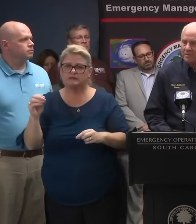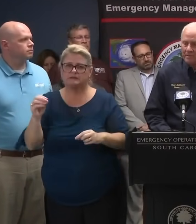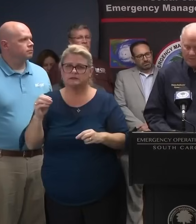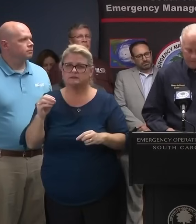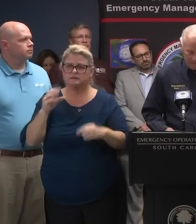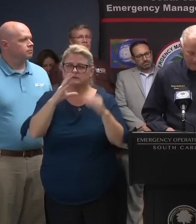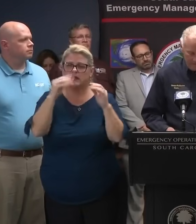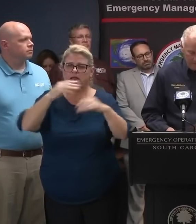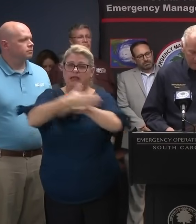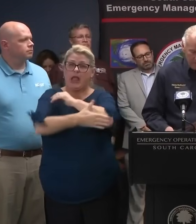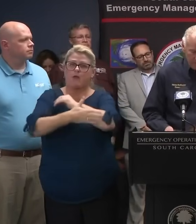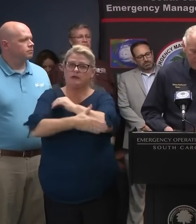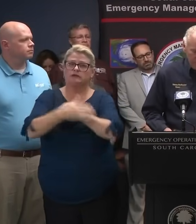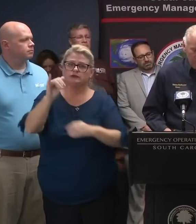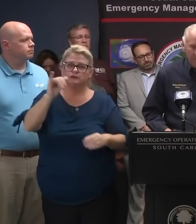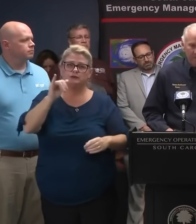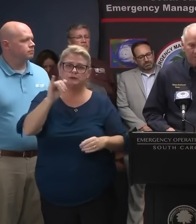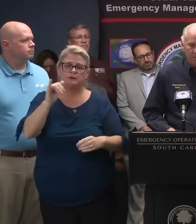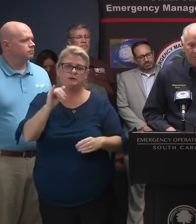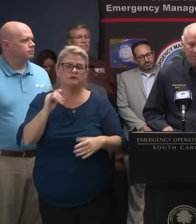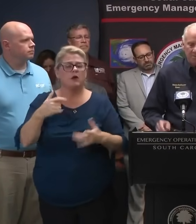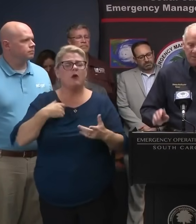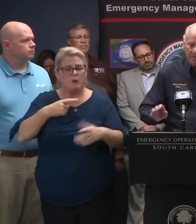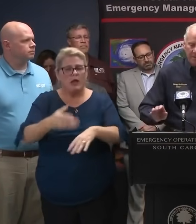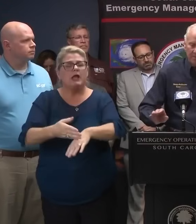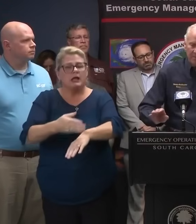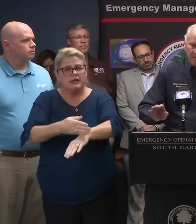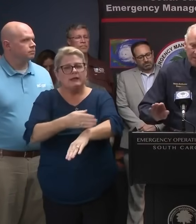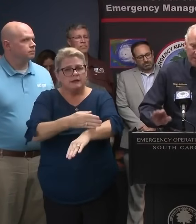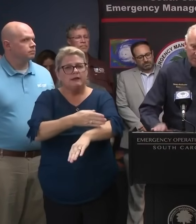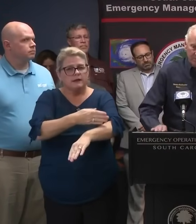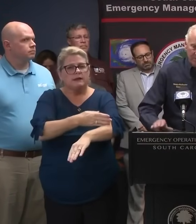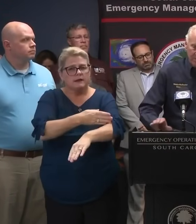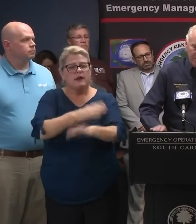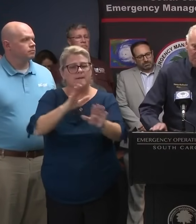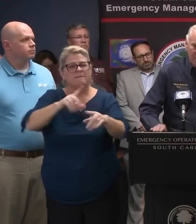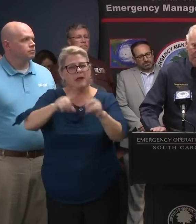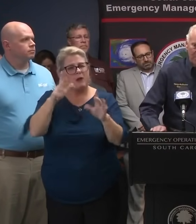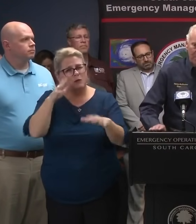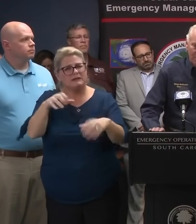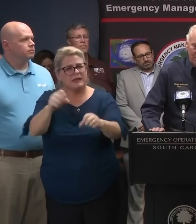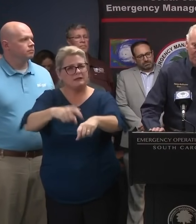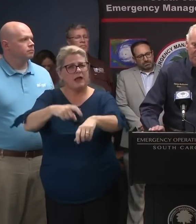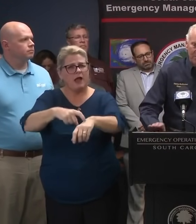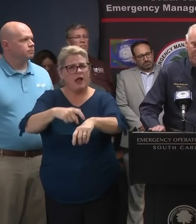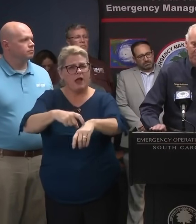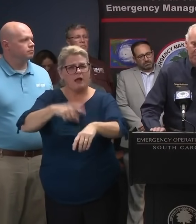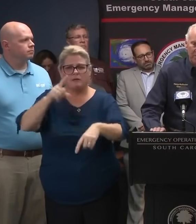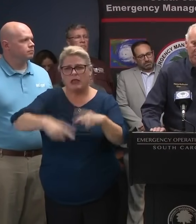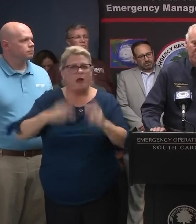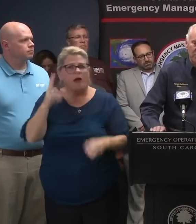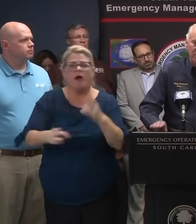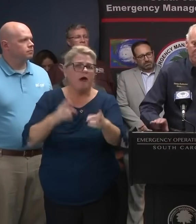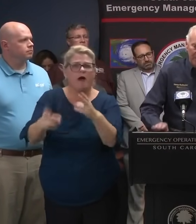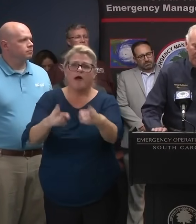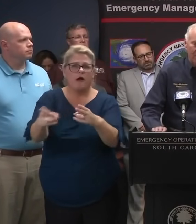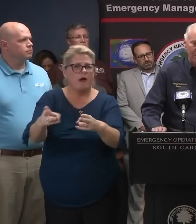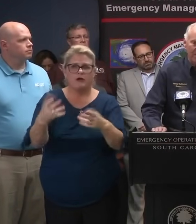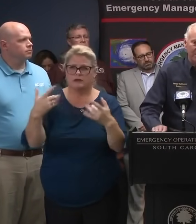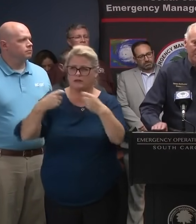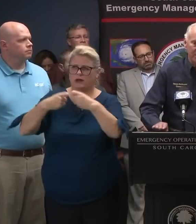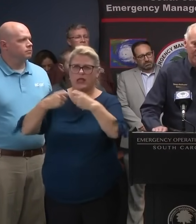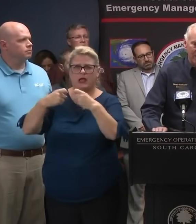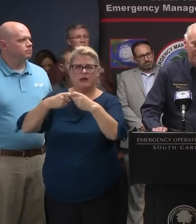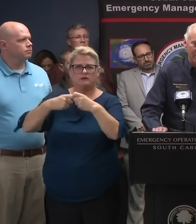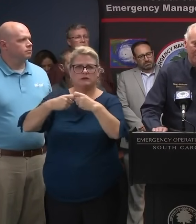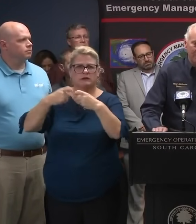as the various counties. So we're making progress, but again, it's going to take a while because of this situation where the power